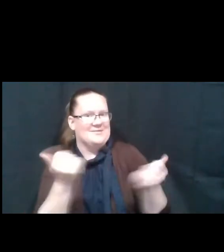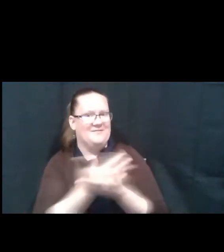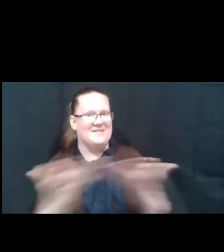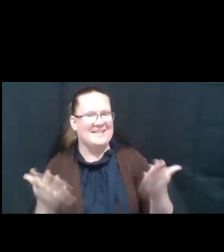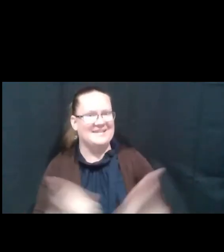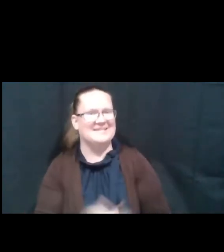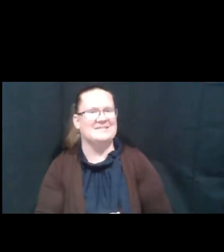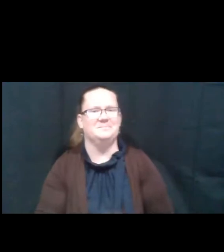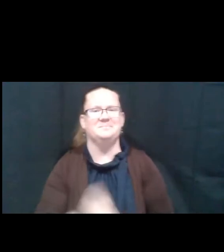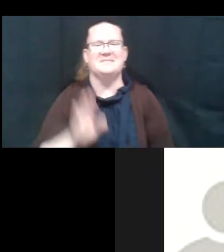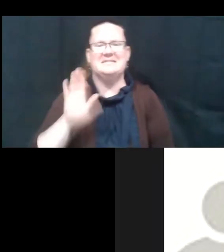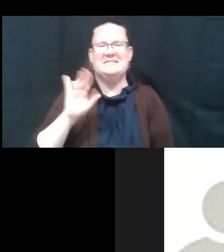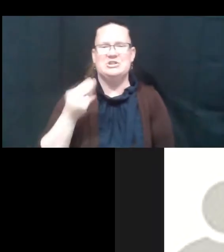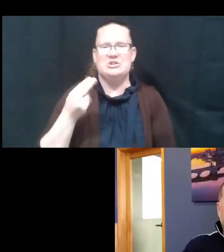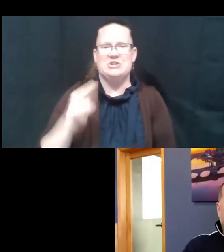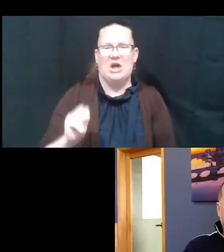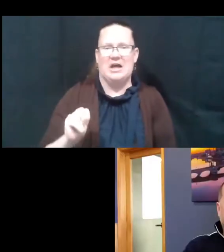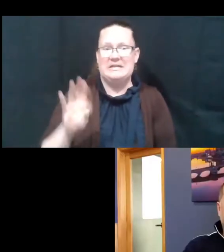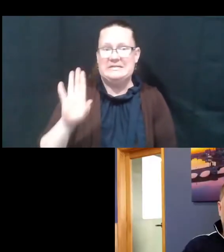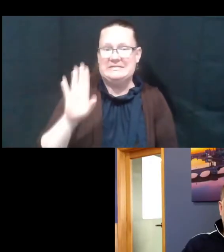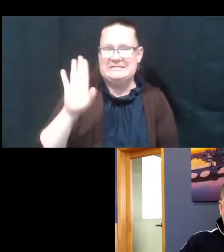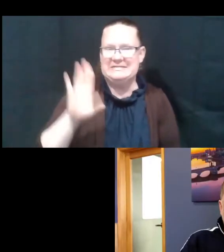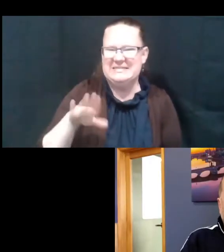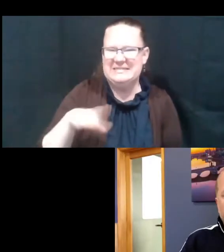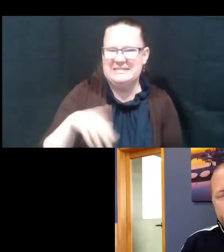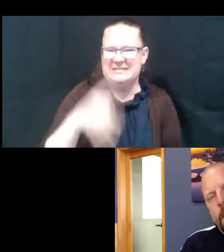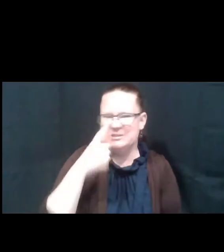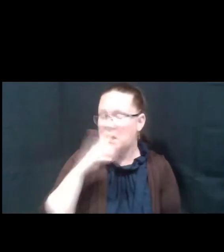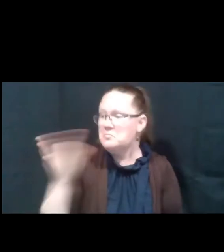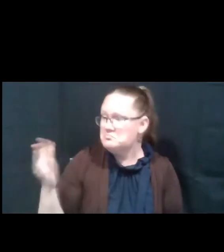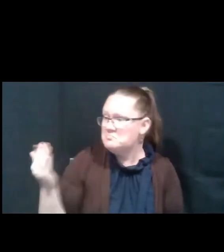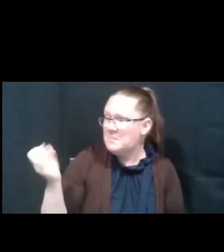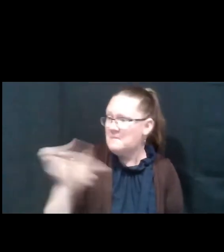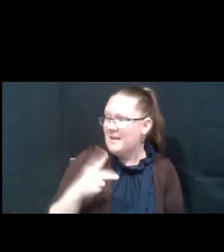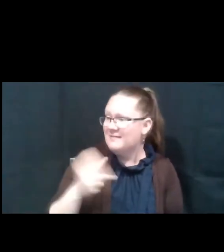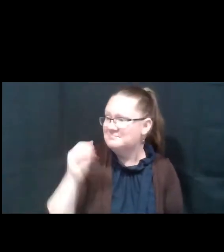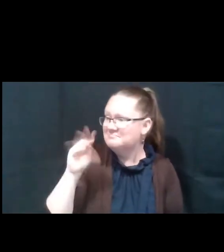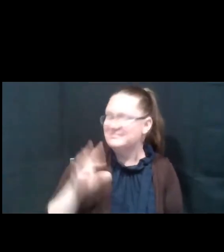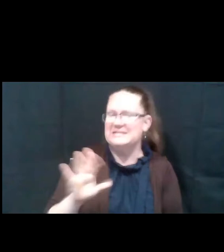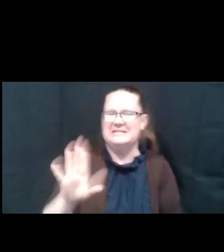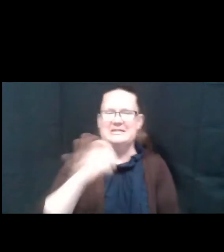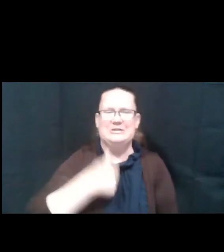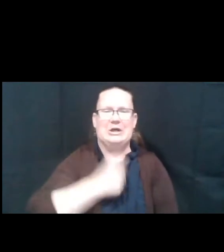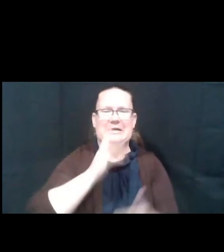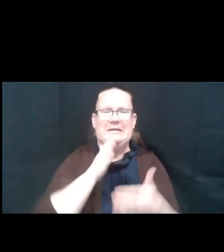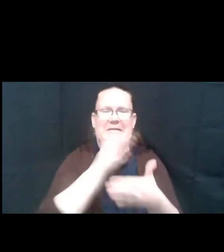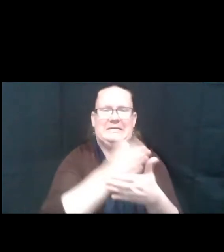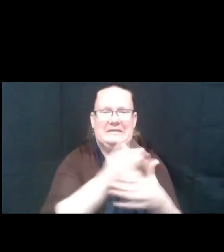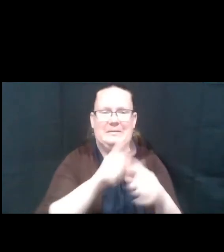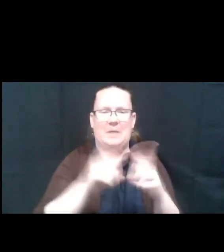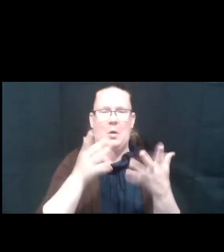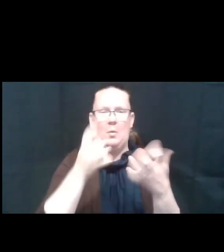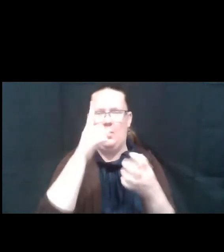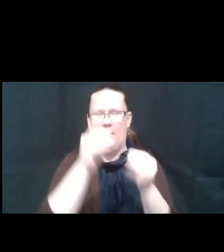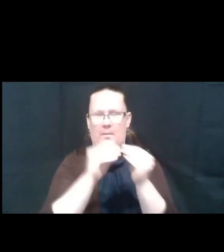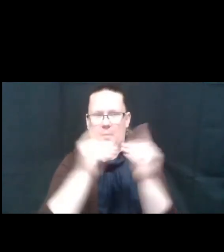Chris, this is John. Do you Yeah, mind if John, I pop just back in. sorry to interrupt. I wanted to make one more point. You know, when we're